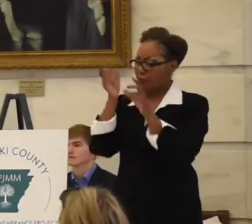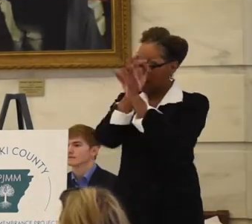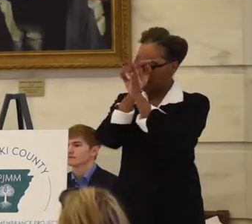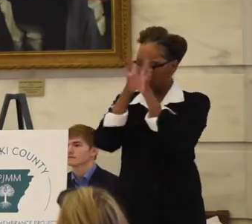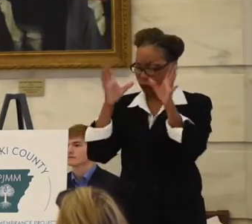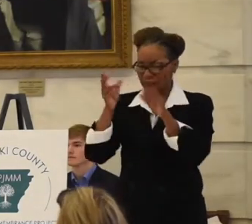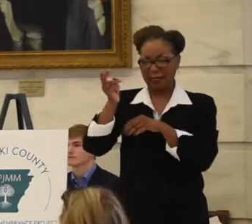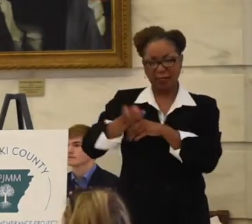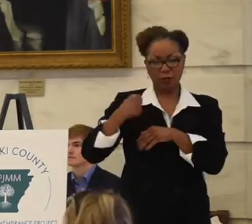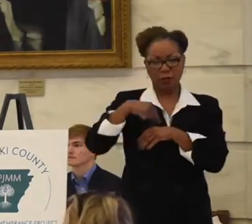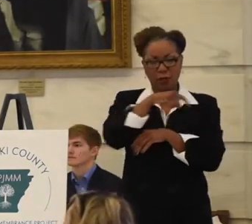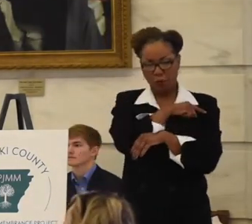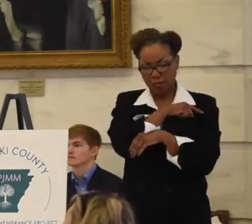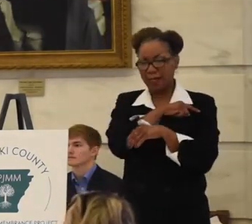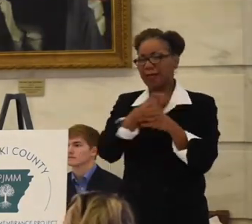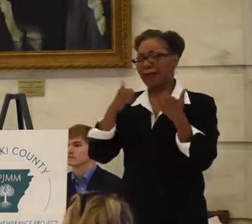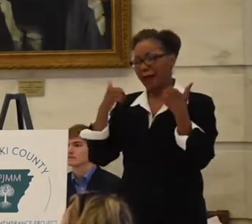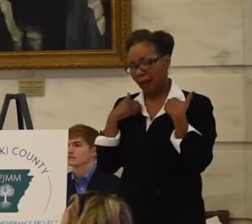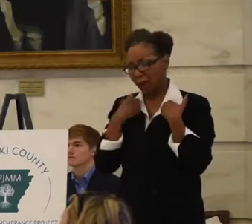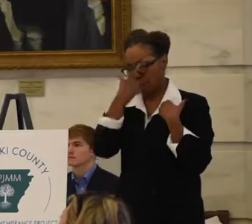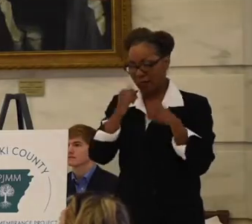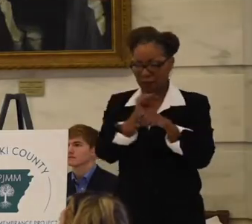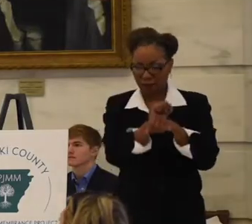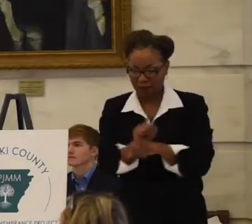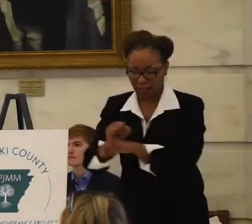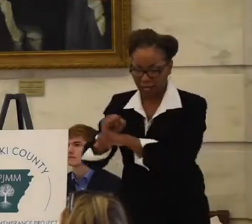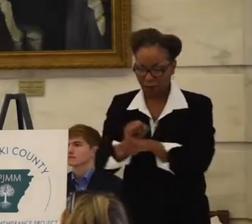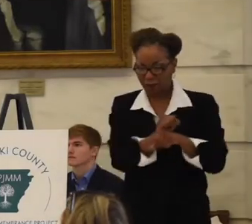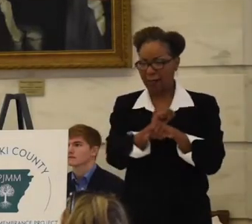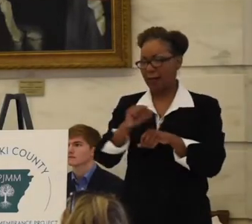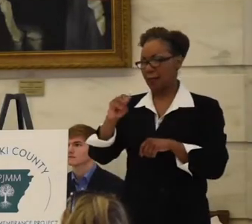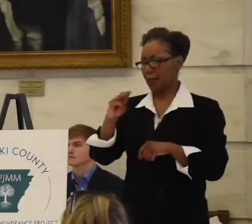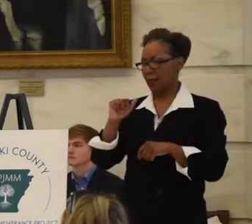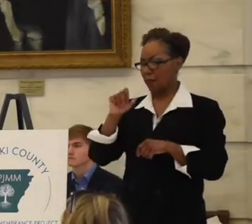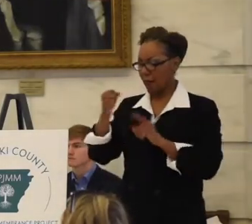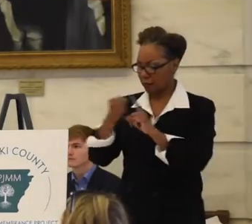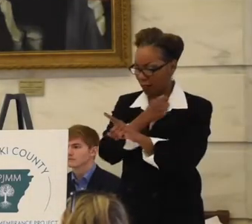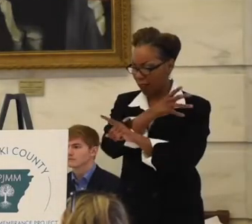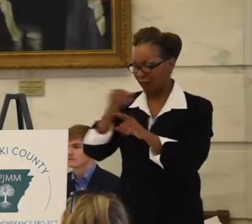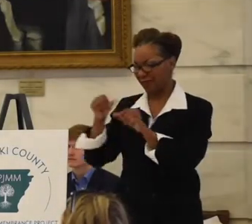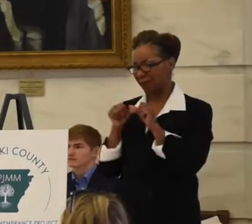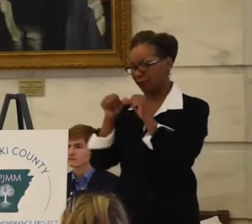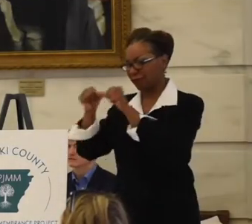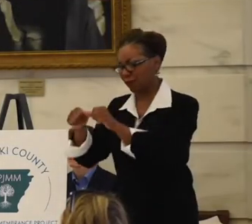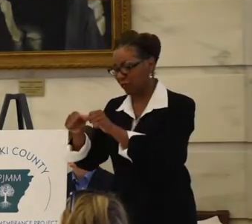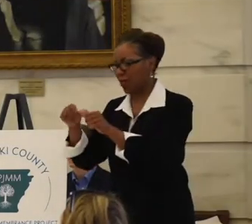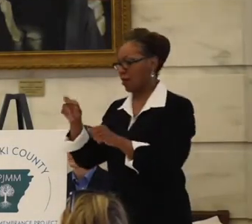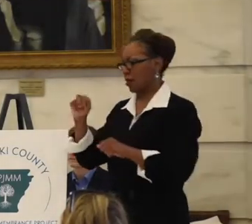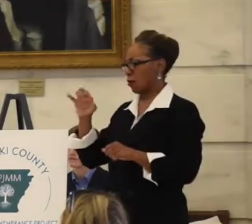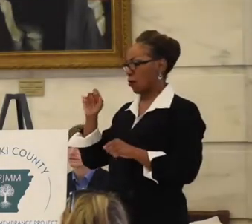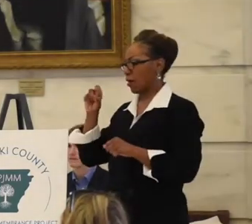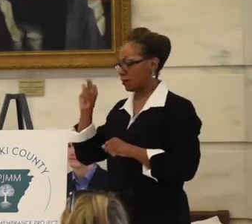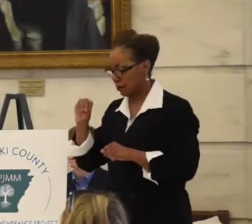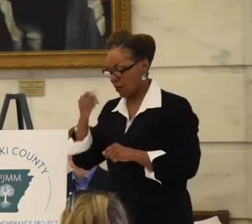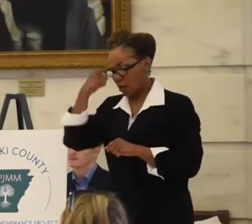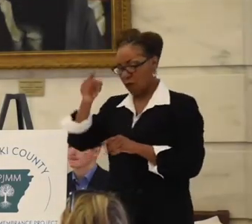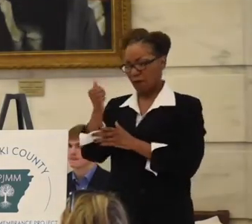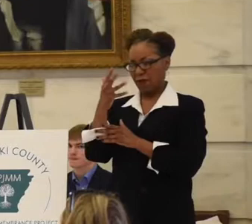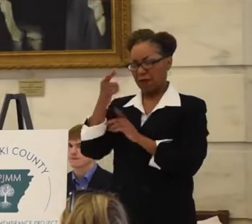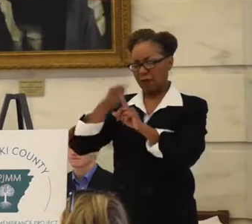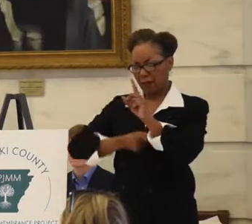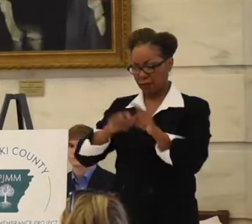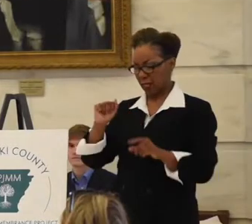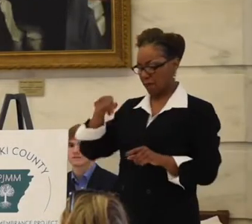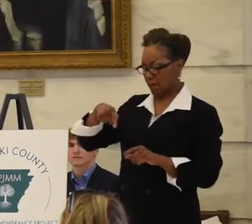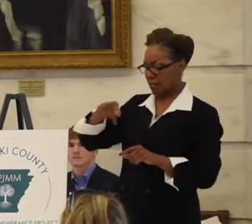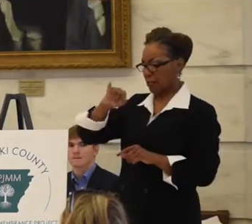atrocious history we share of slavery, mass violence, and systemic racism. Over the next 15 months, APJMM